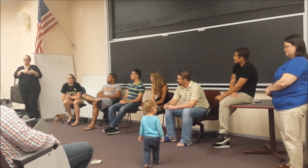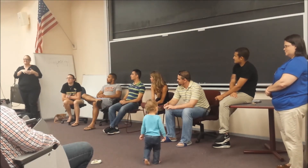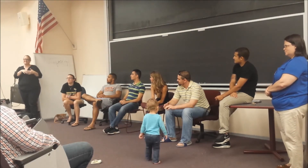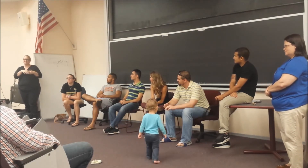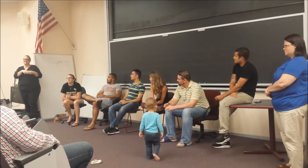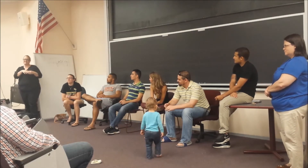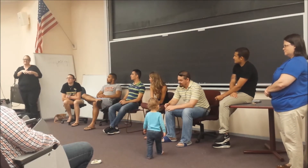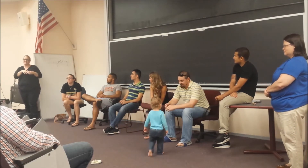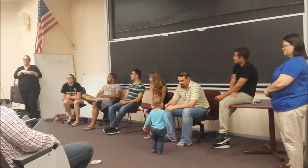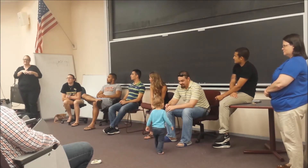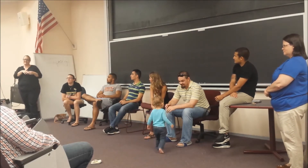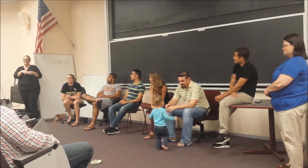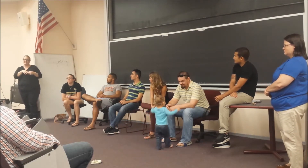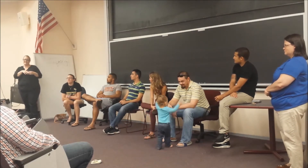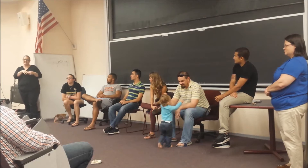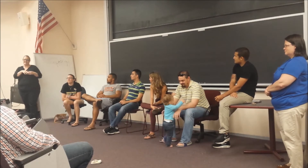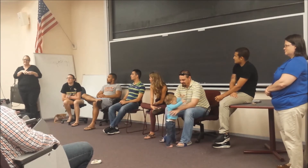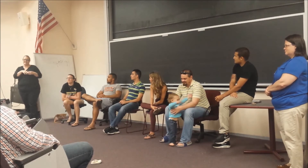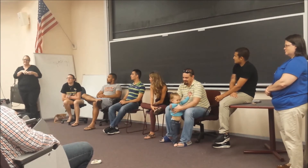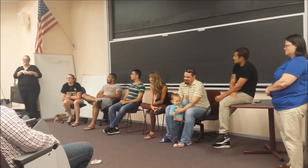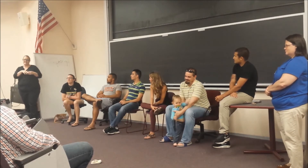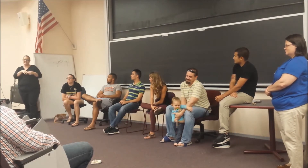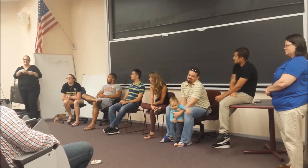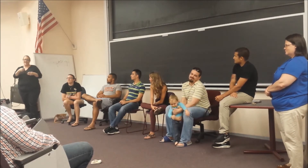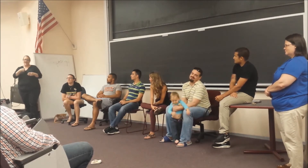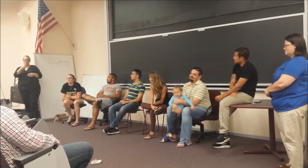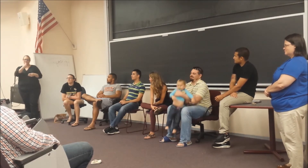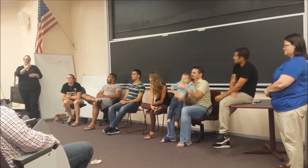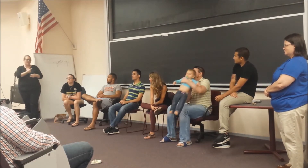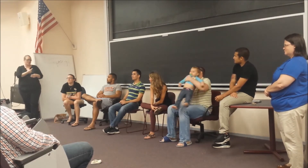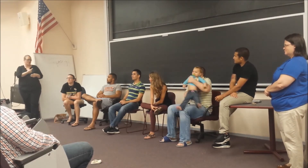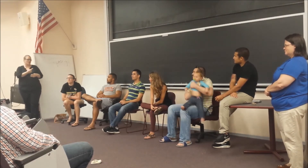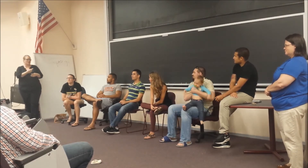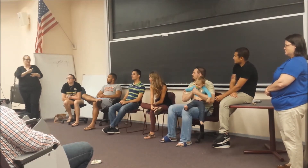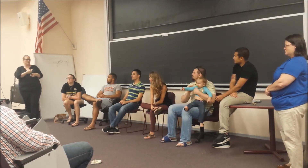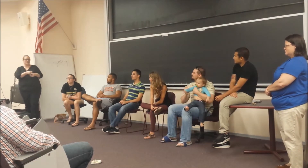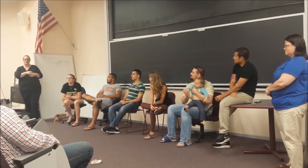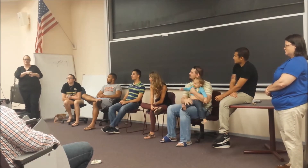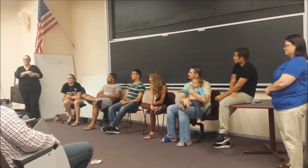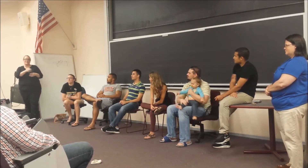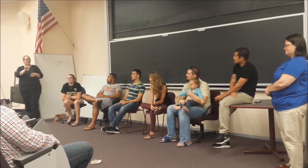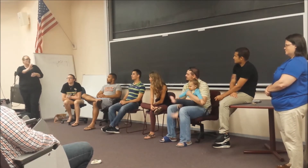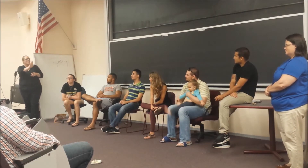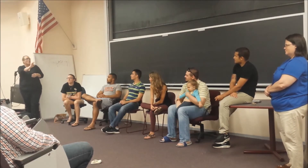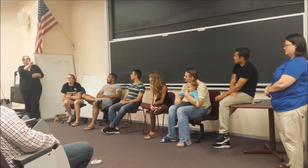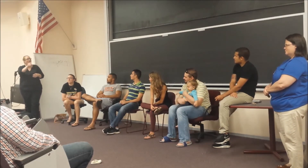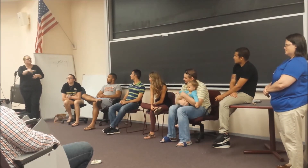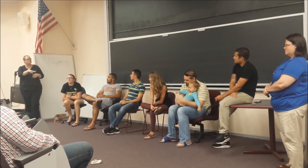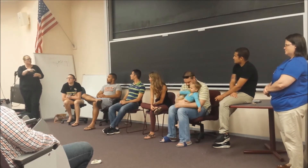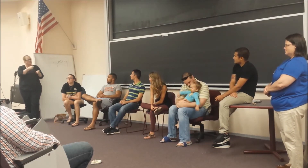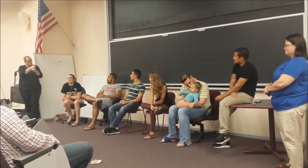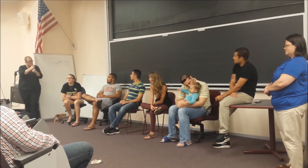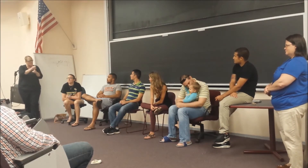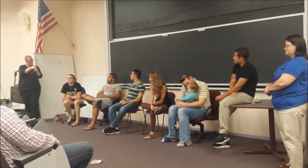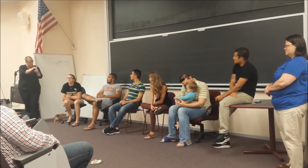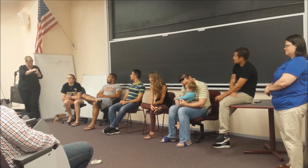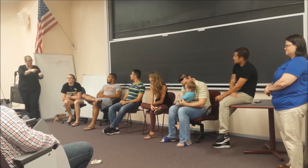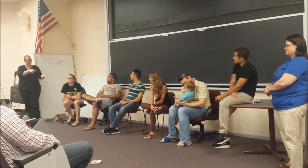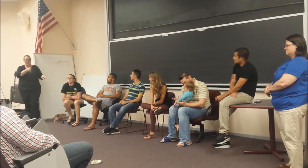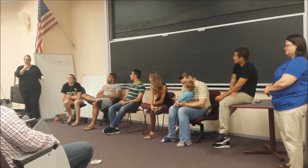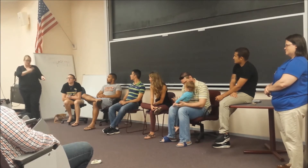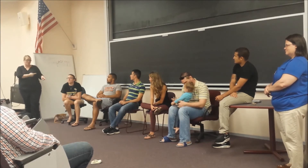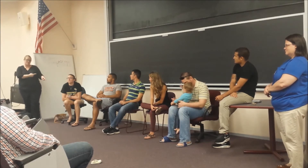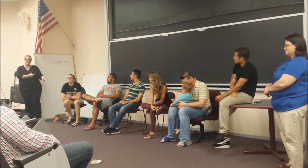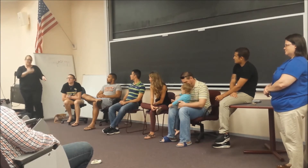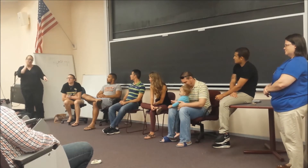I was telling her, as your question was, have you been ridiculed? Have you been made fun of? And I told her straight up,